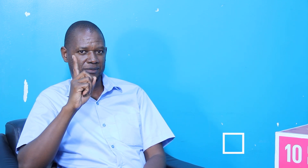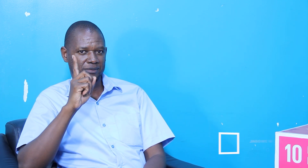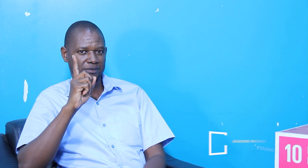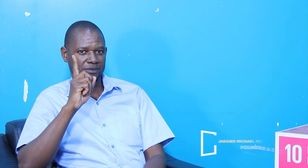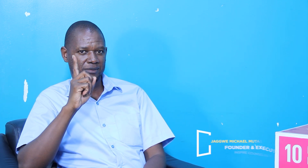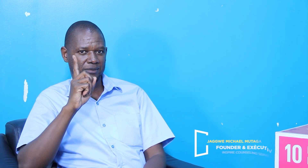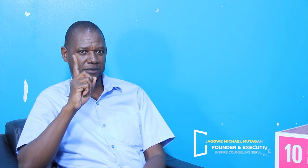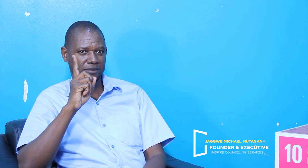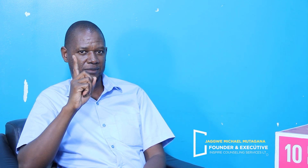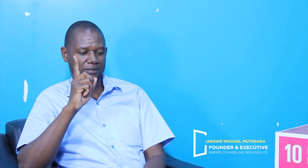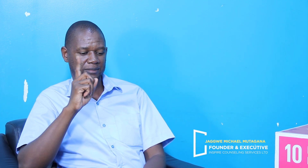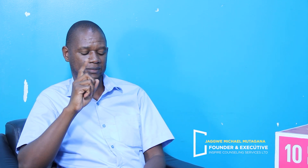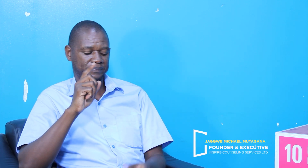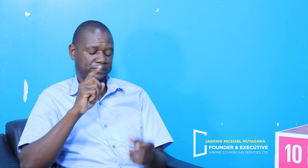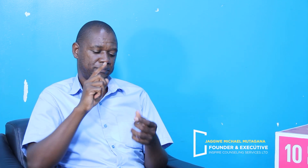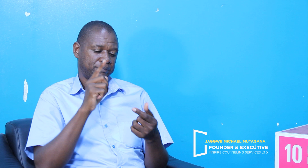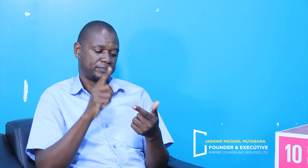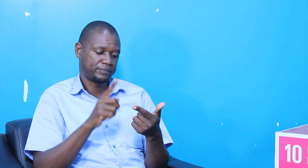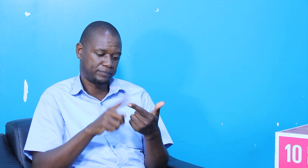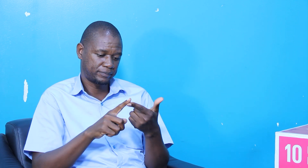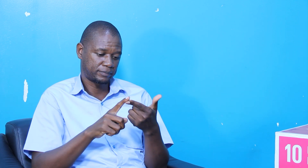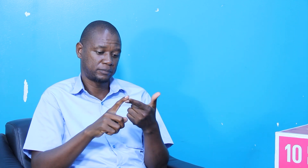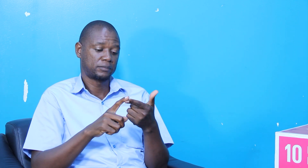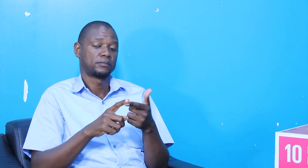having HIV AIDS, stroke AIDS is not a crime.